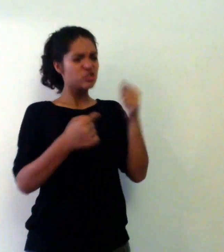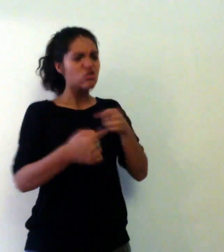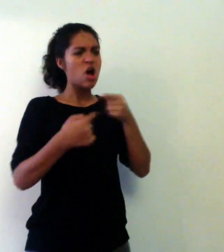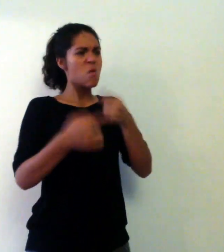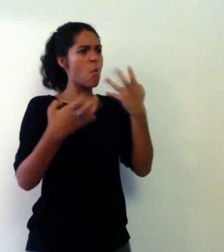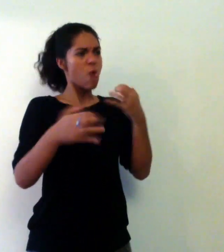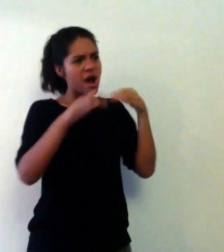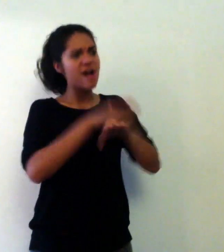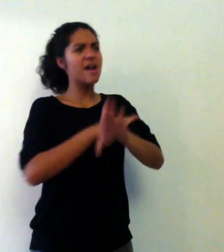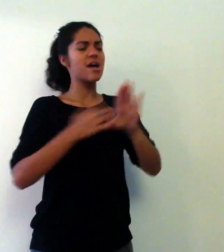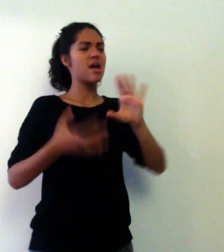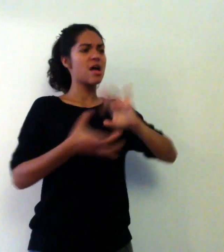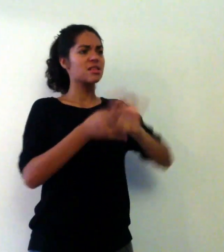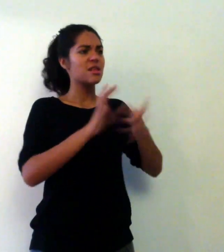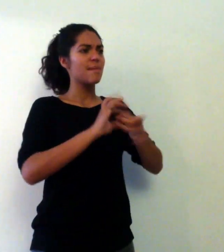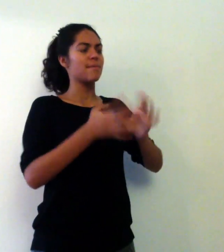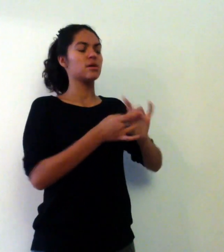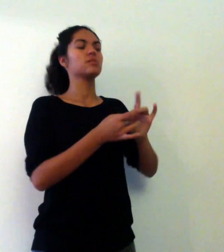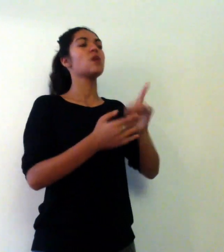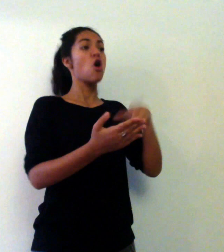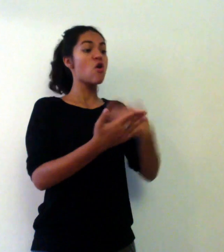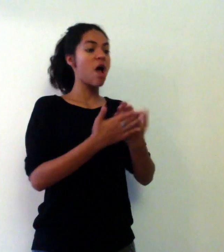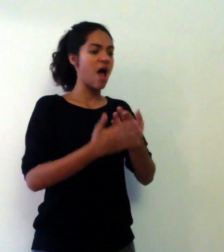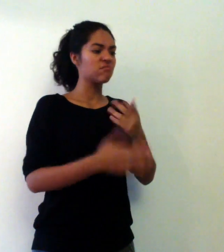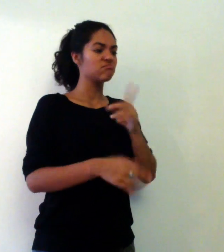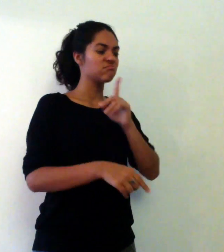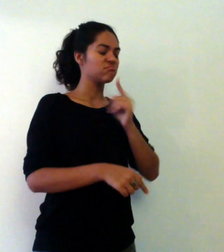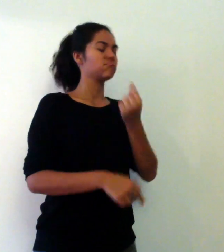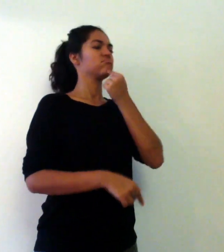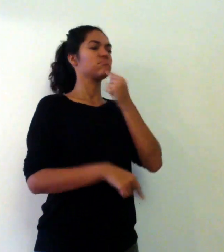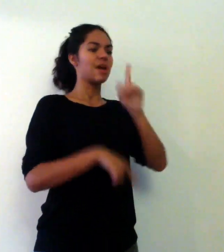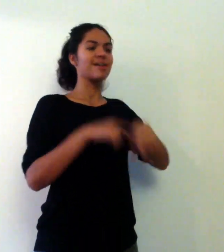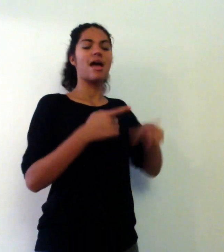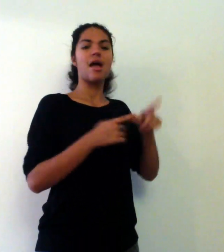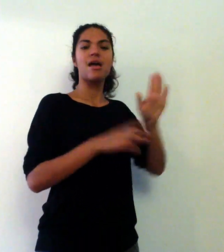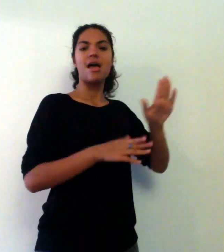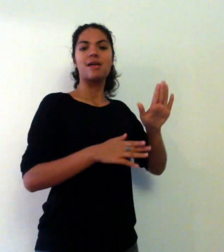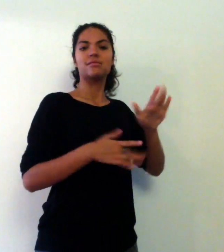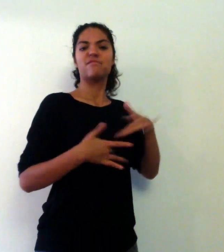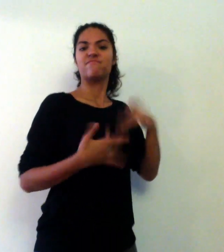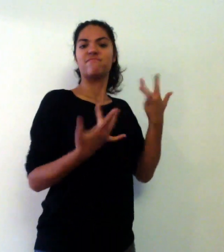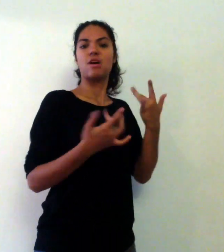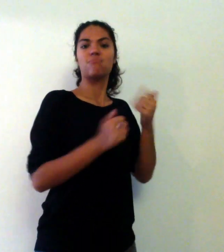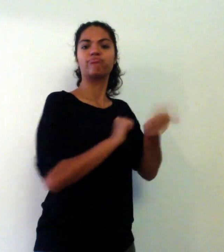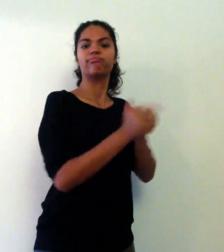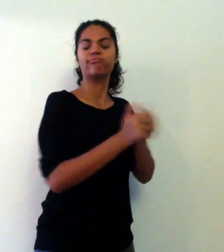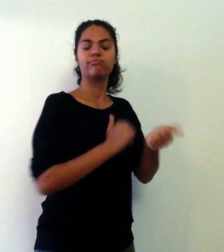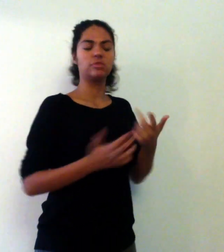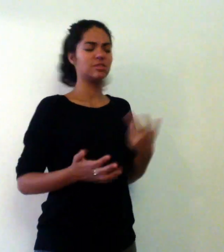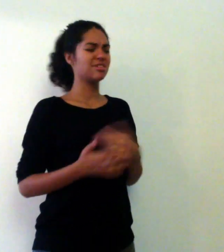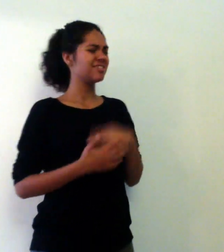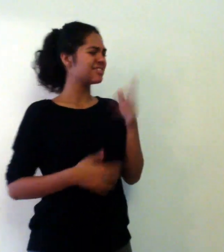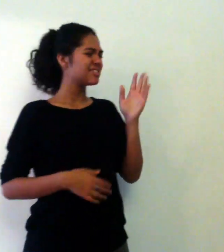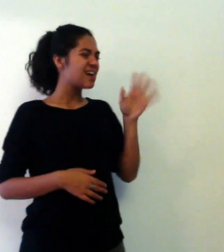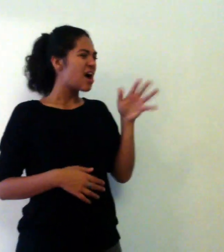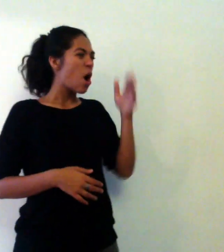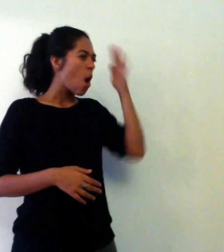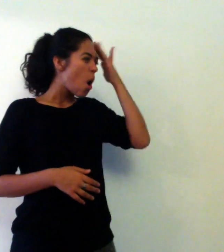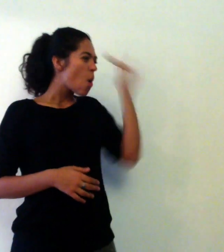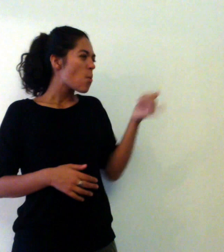here he is talking to Jenny, and at one moment she says, "Eric, why are you giving so much up? Why are you spending so much